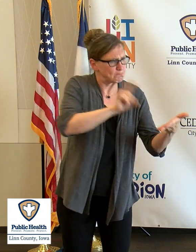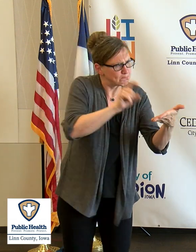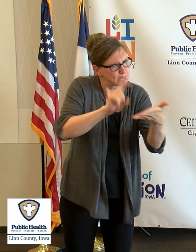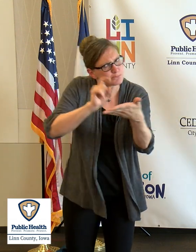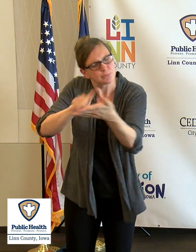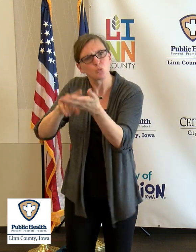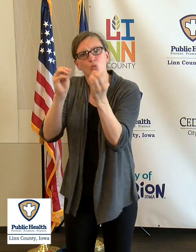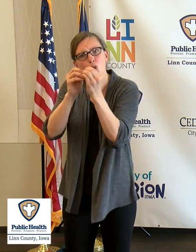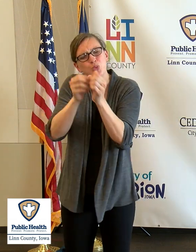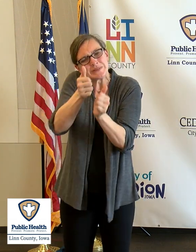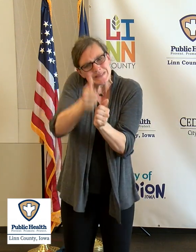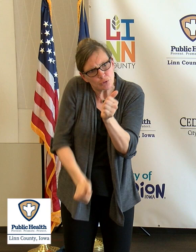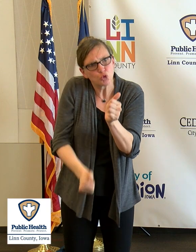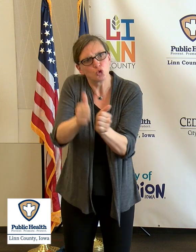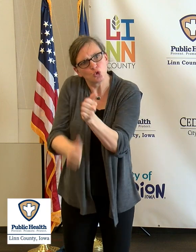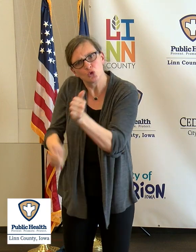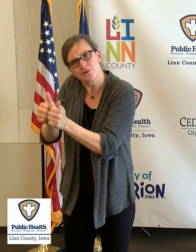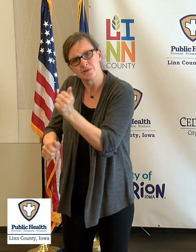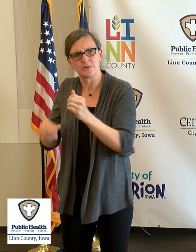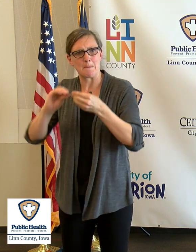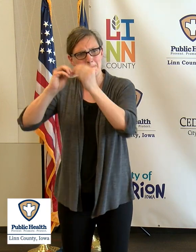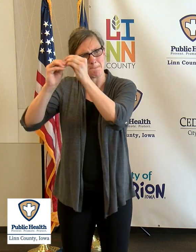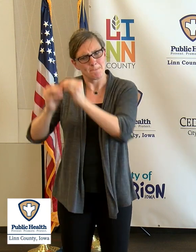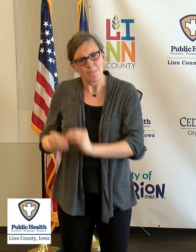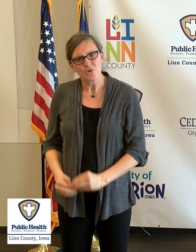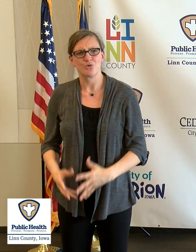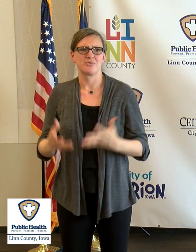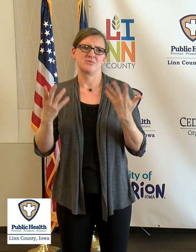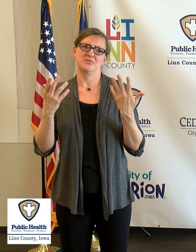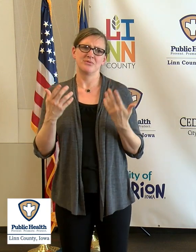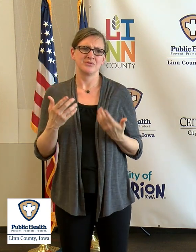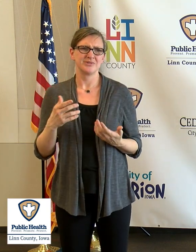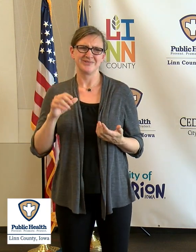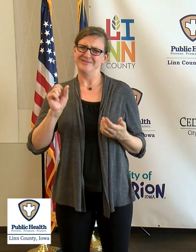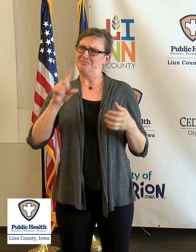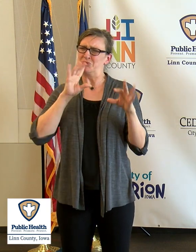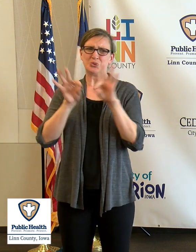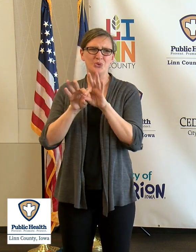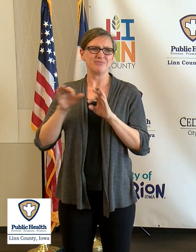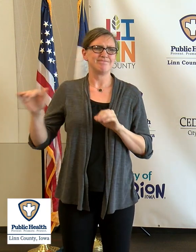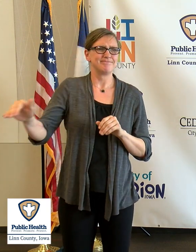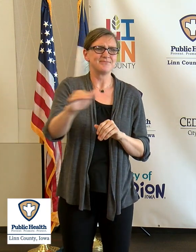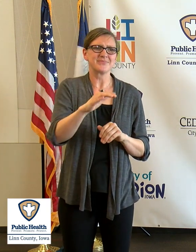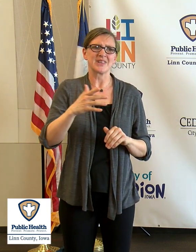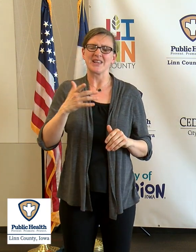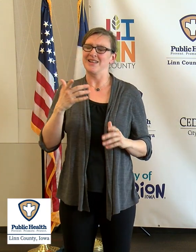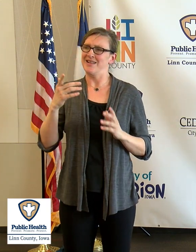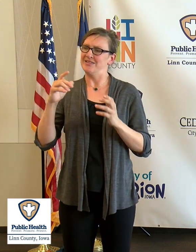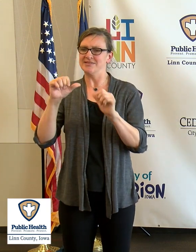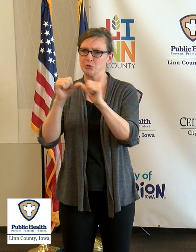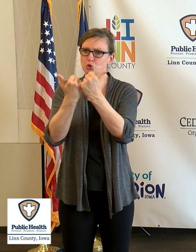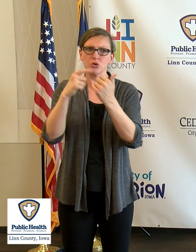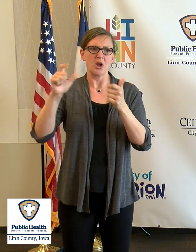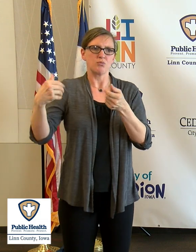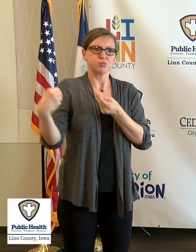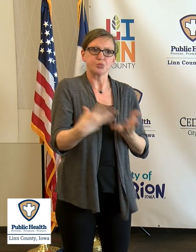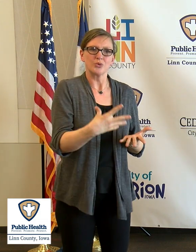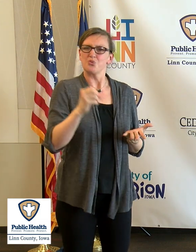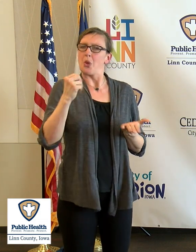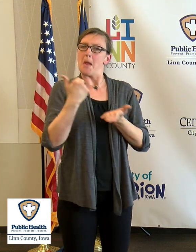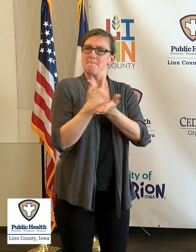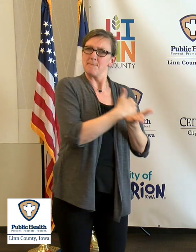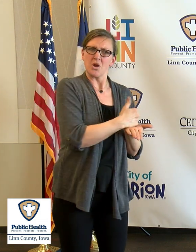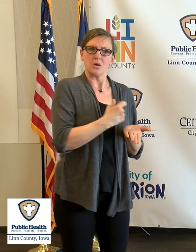county public health agencies so that we can get a complete understanding of what the reality is and the situation is